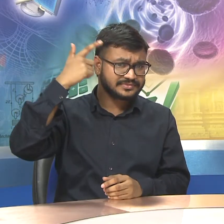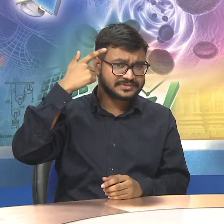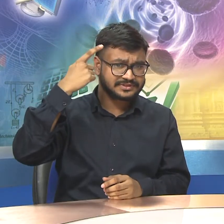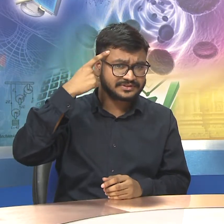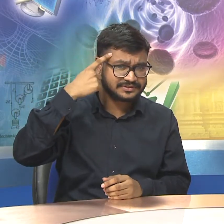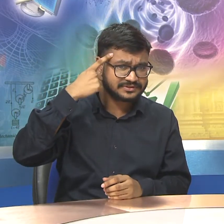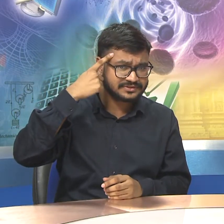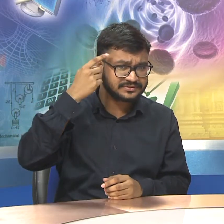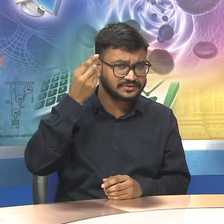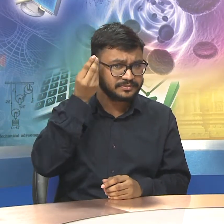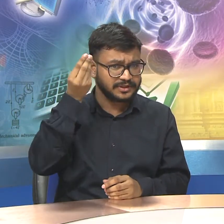Index finger